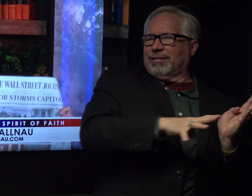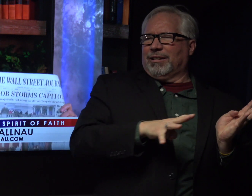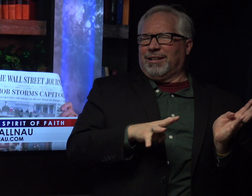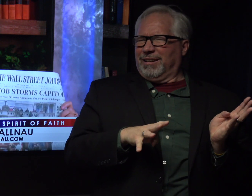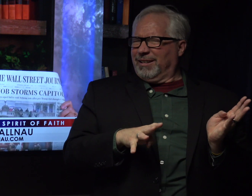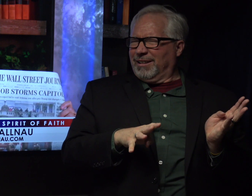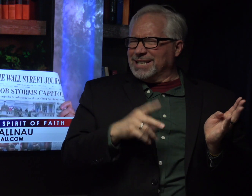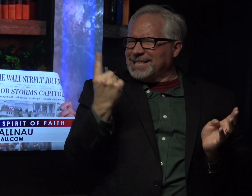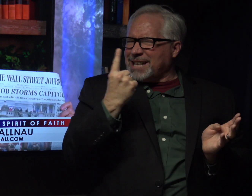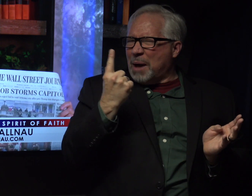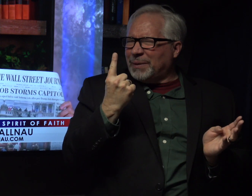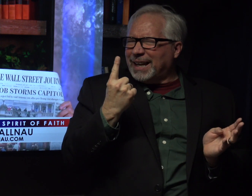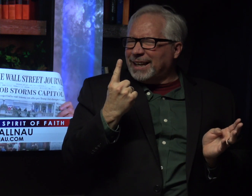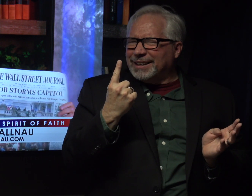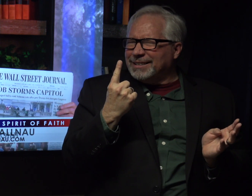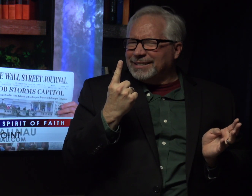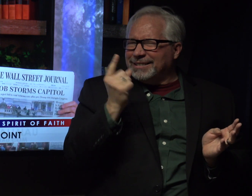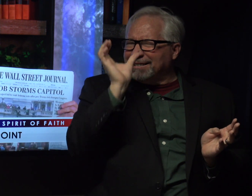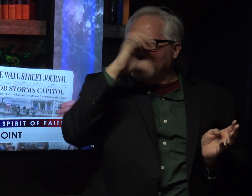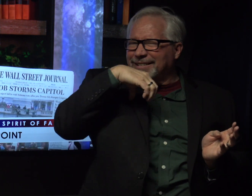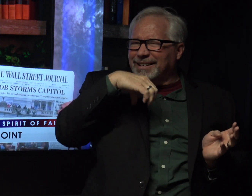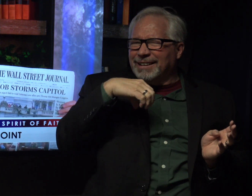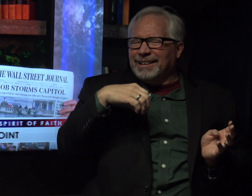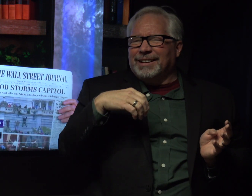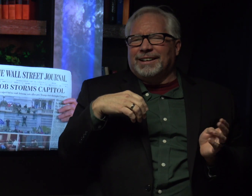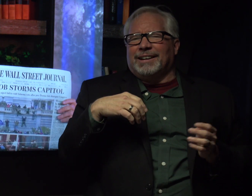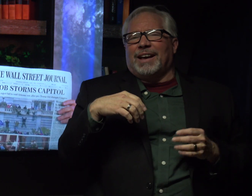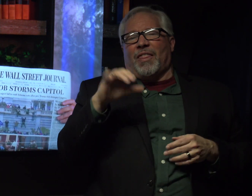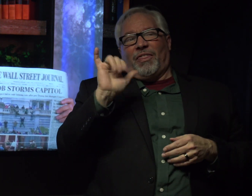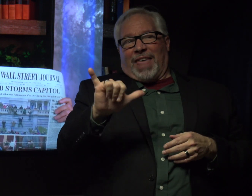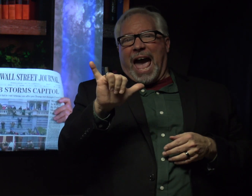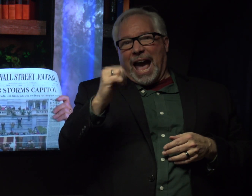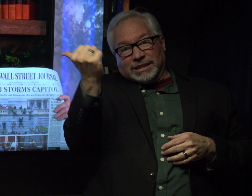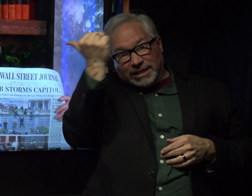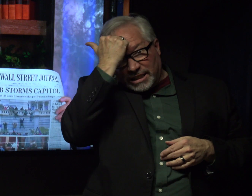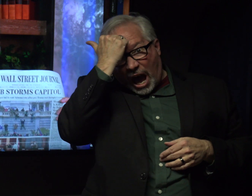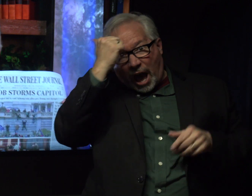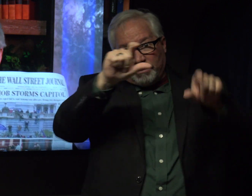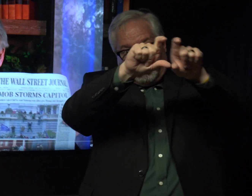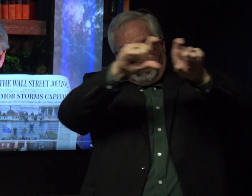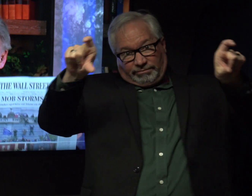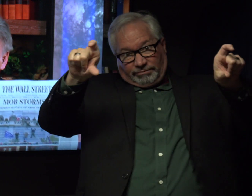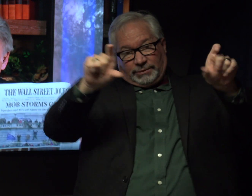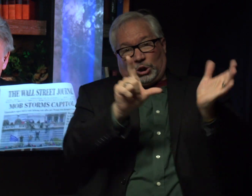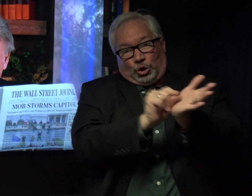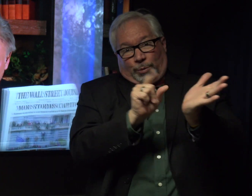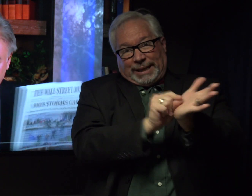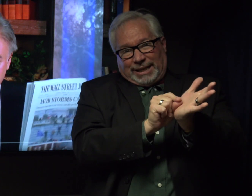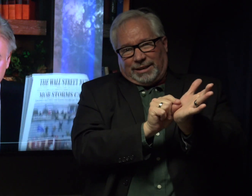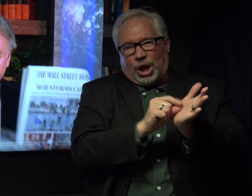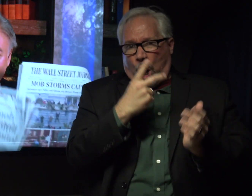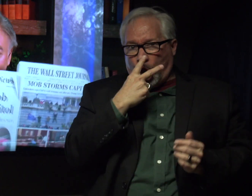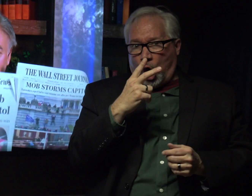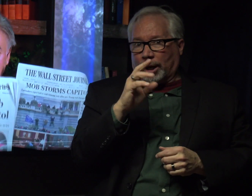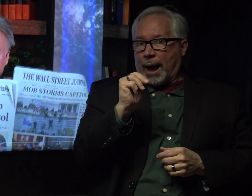I come home irate because I was there. Mob storms Capitol. No, this wasn't a pro-Trump mob storming the Capitol. This